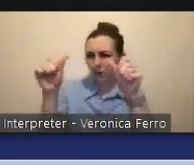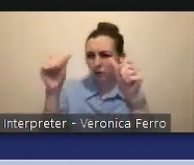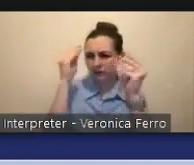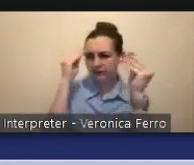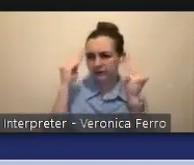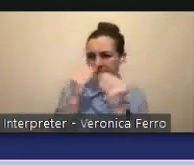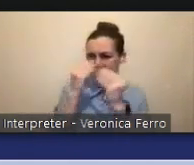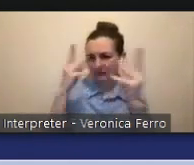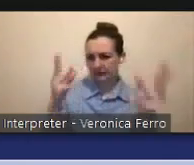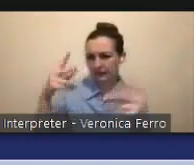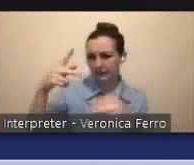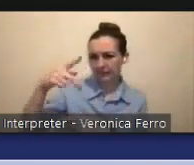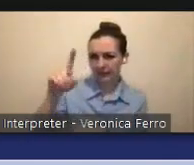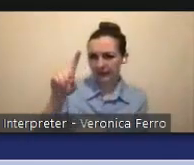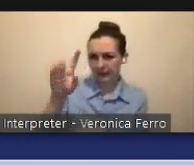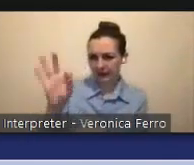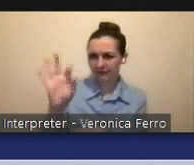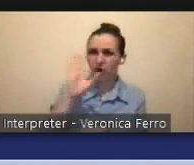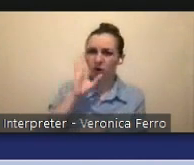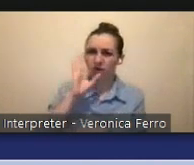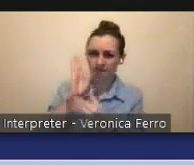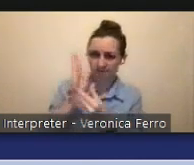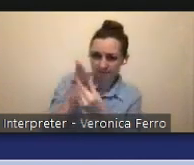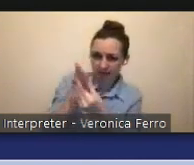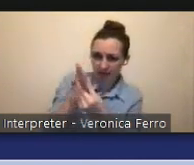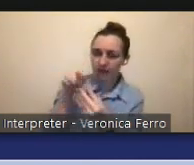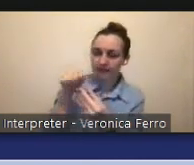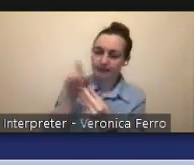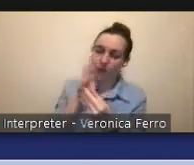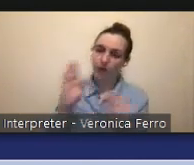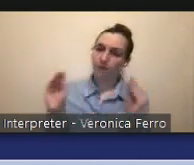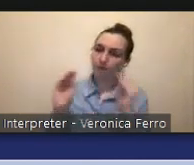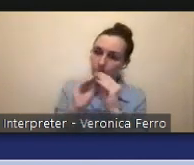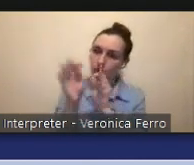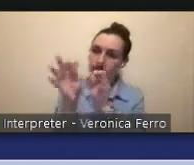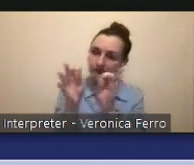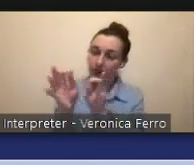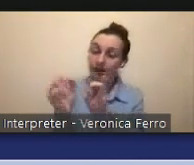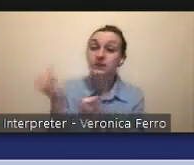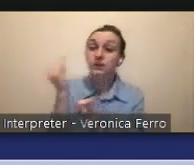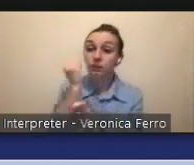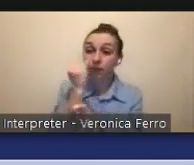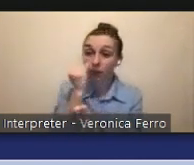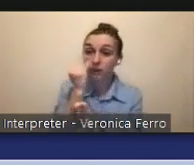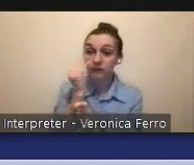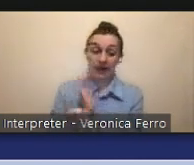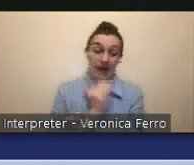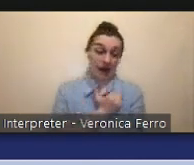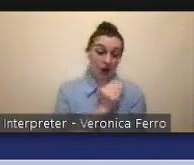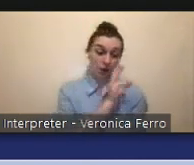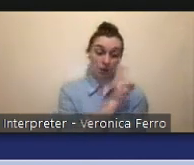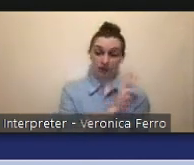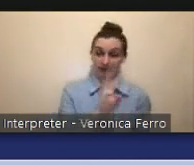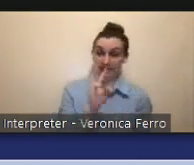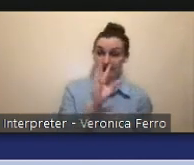has really the main resources that folks may need while the website is down. Please note